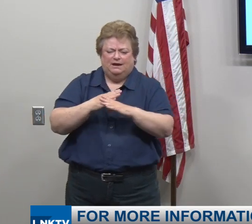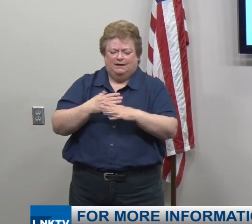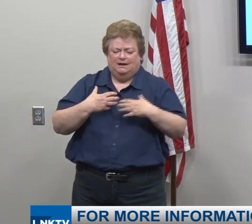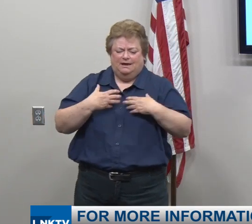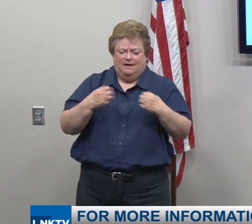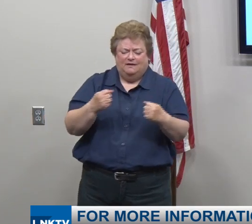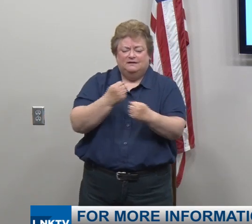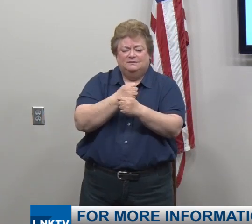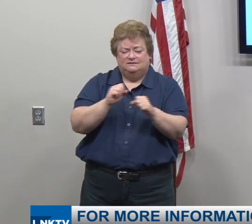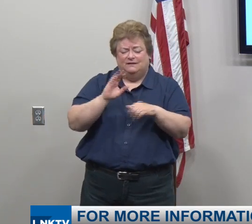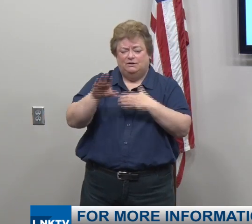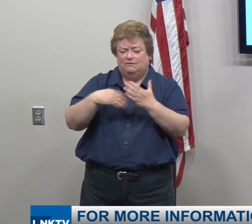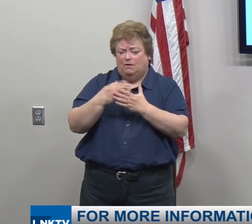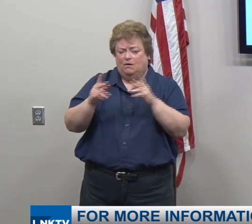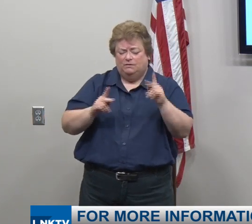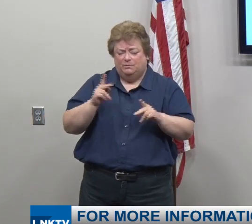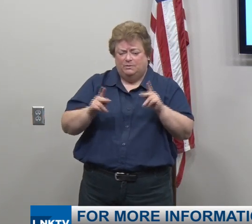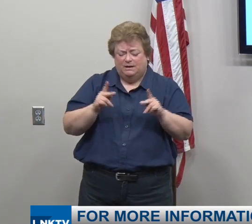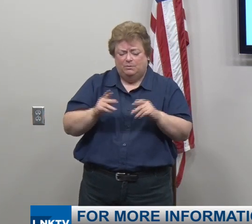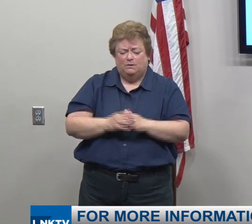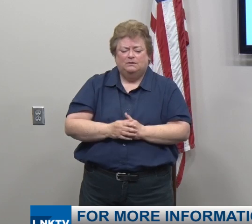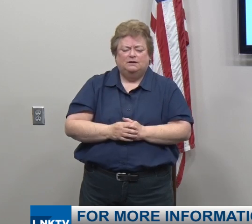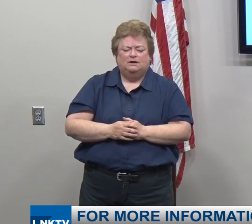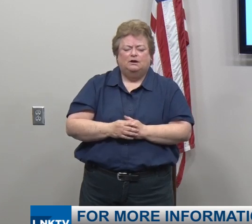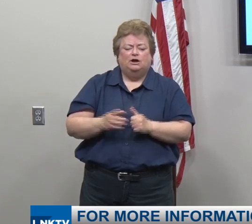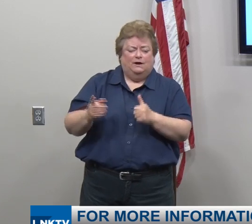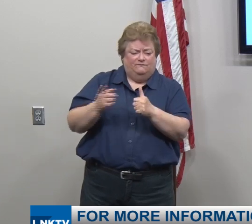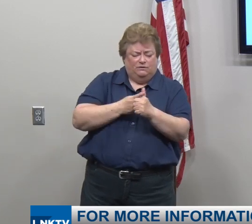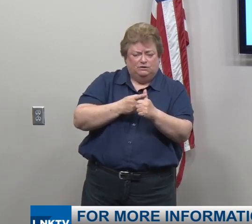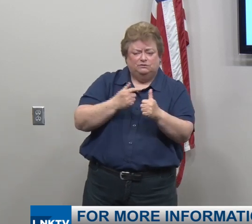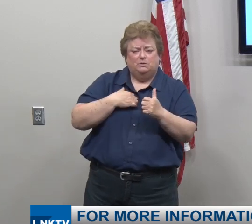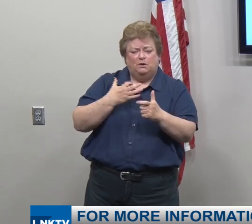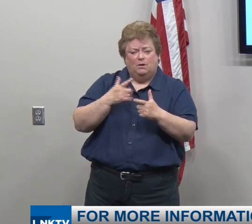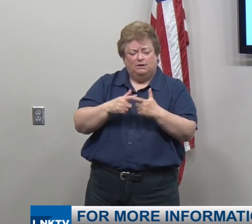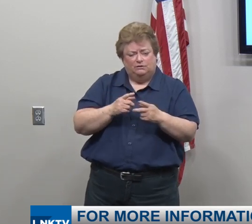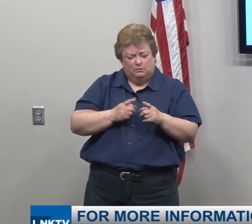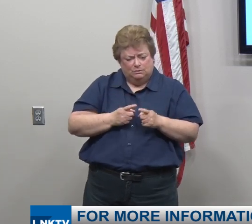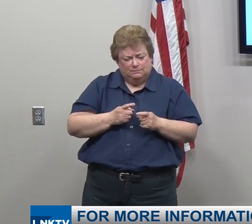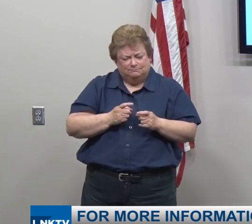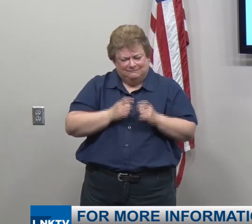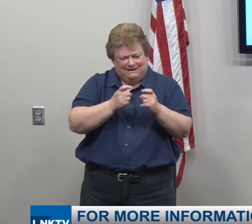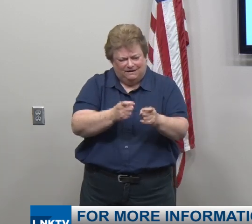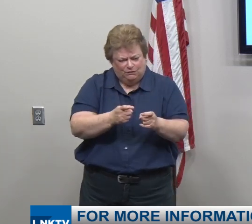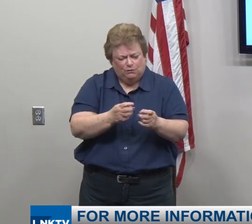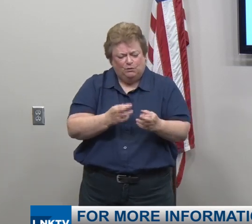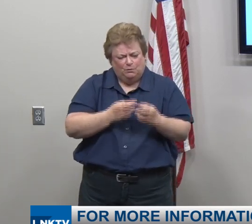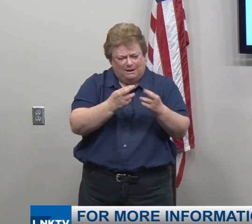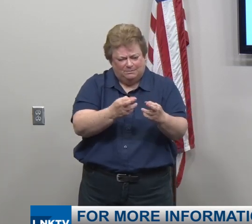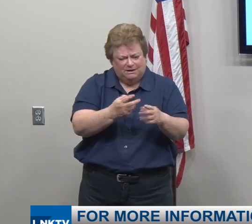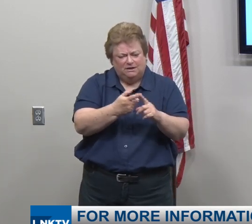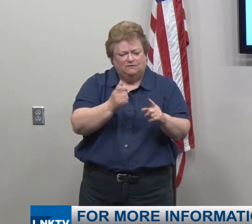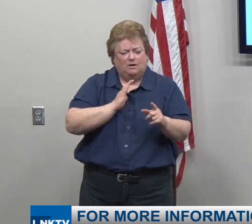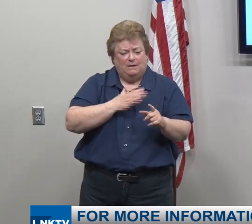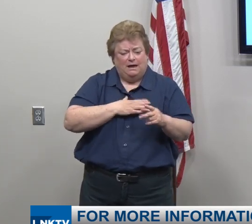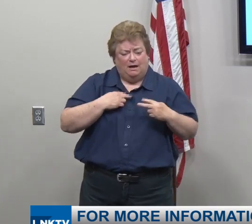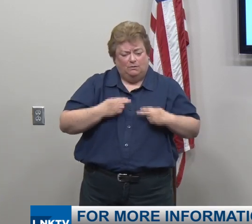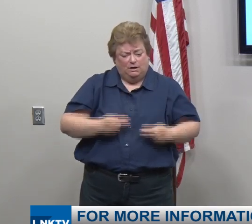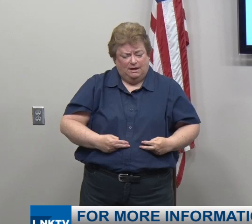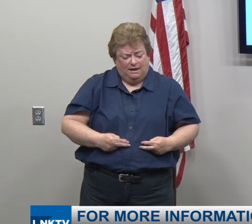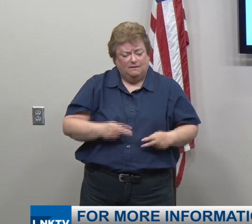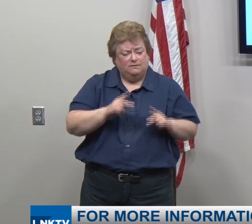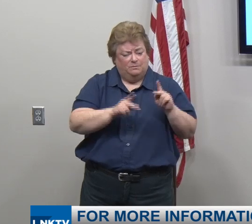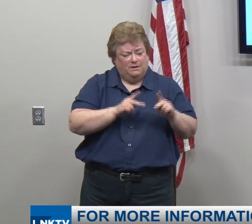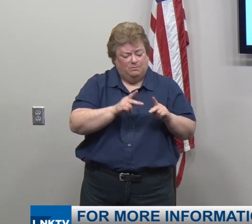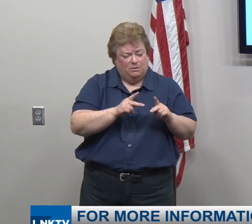Lincoln. First and foremost, we continue to share the clear recommendations of the public health officials in our community, and those